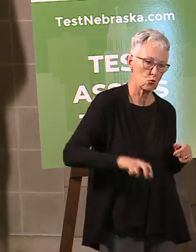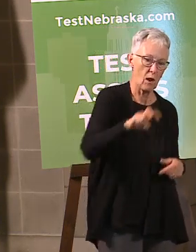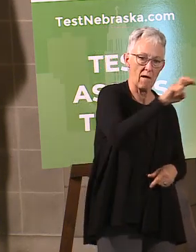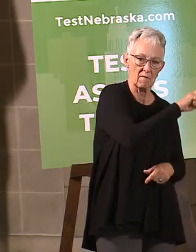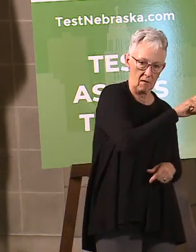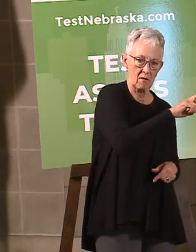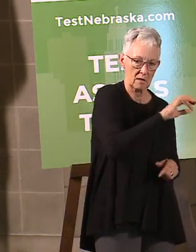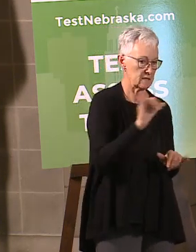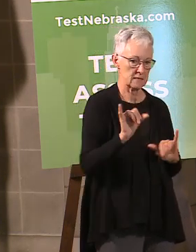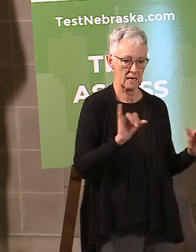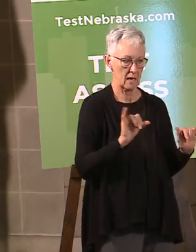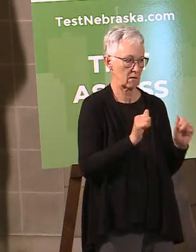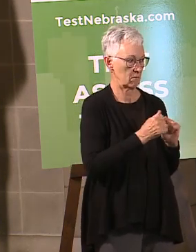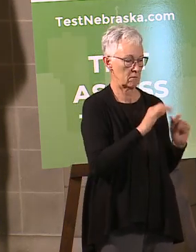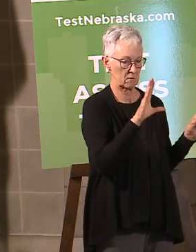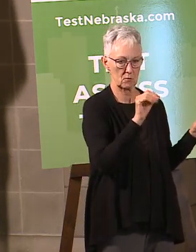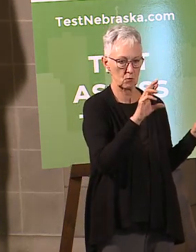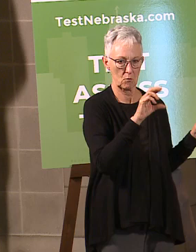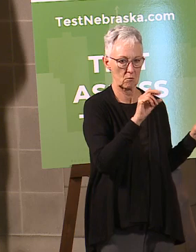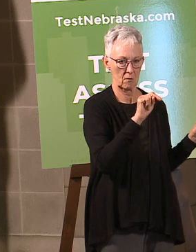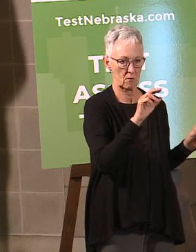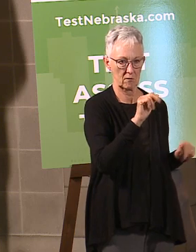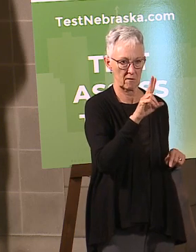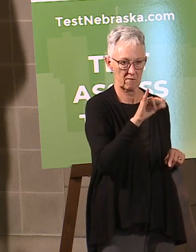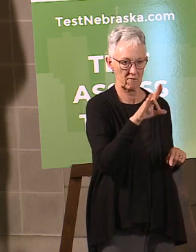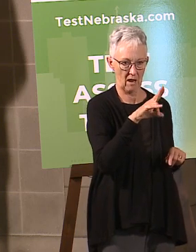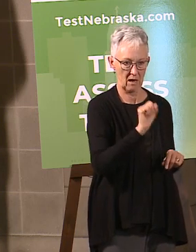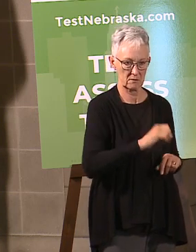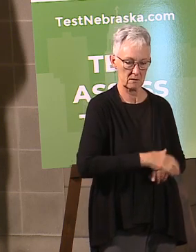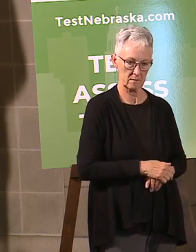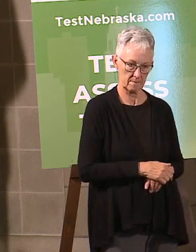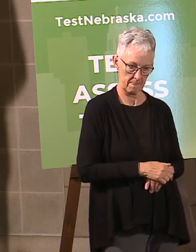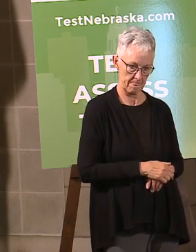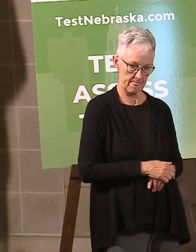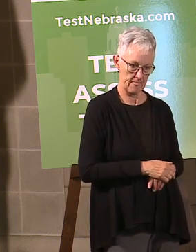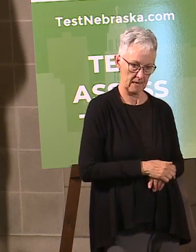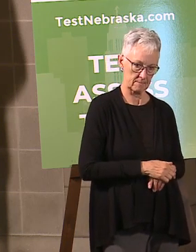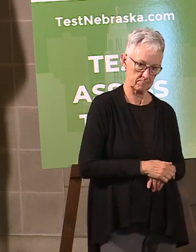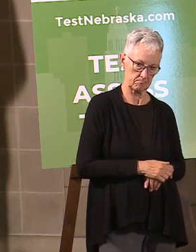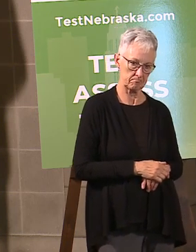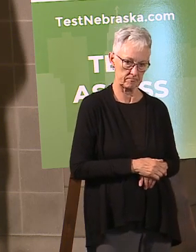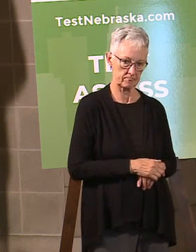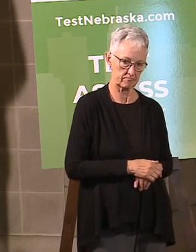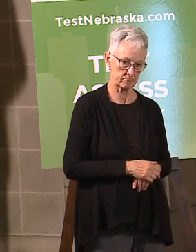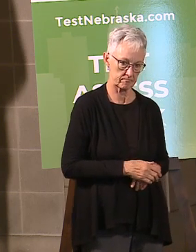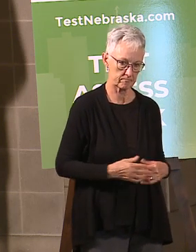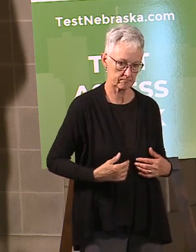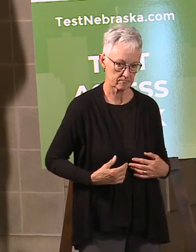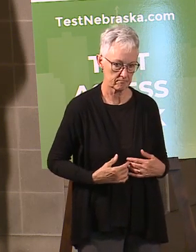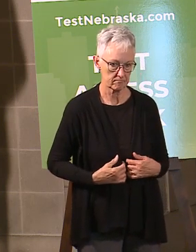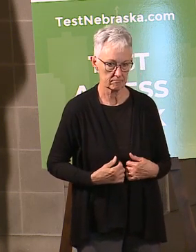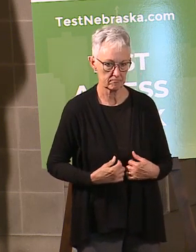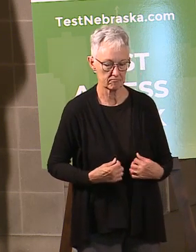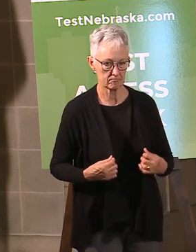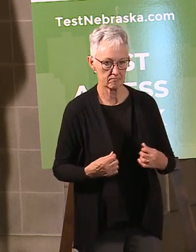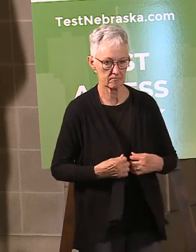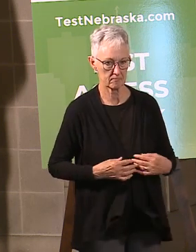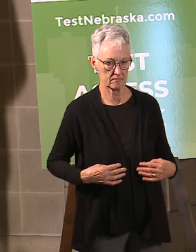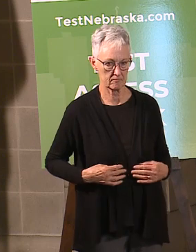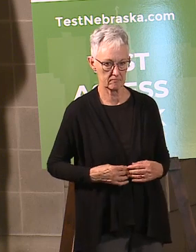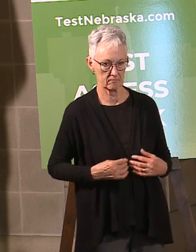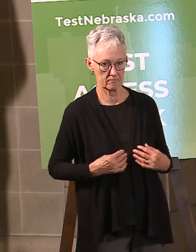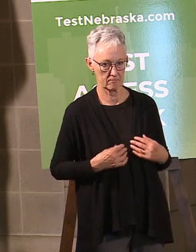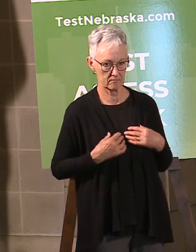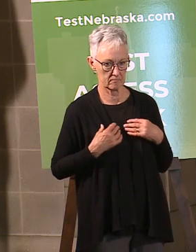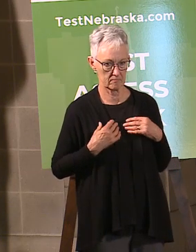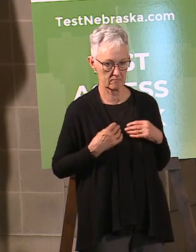a week ago, when you first, you were asked what would cause you to retighten, and I think your